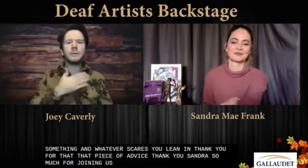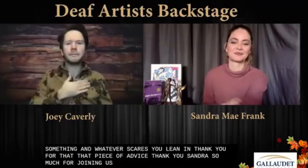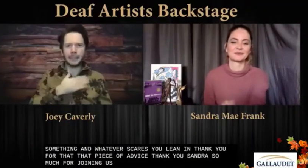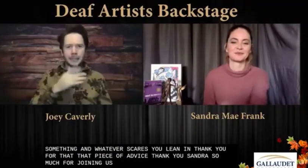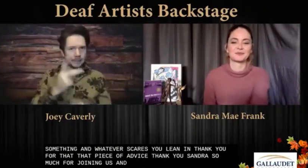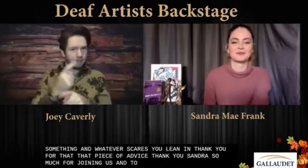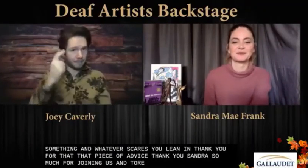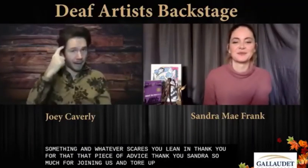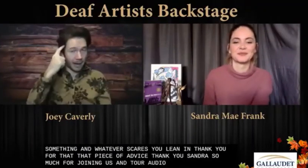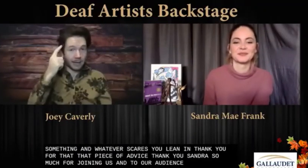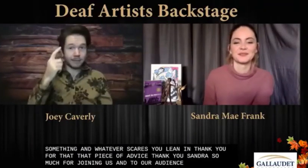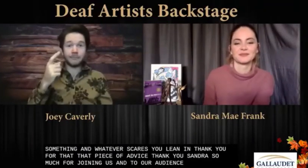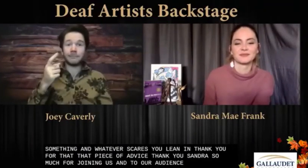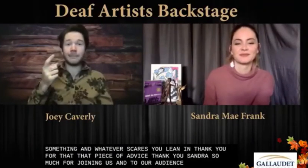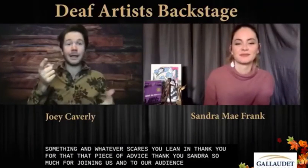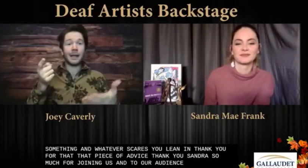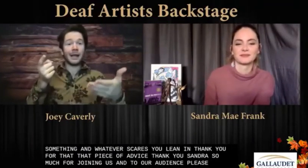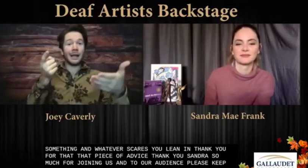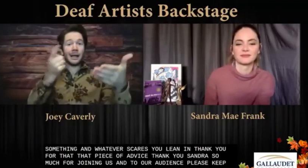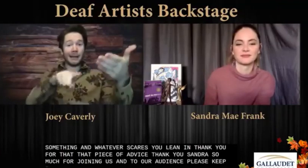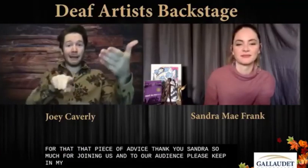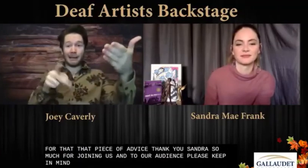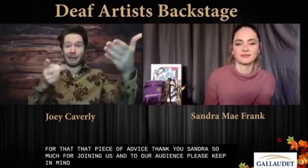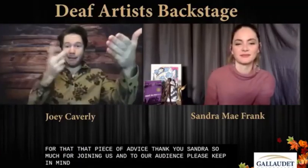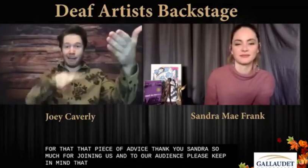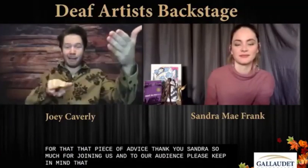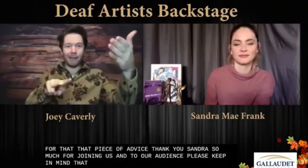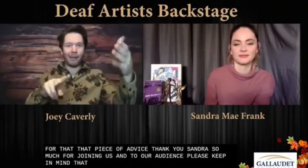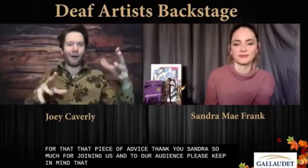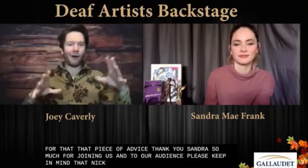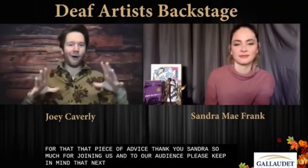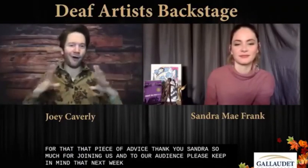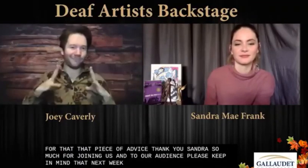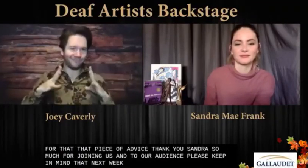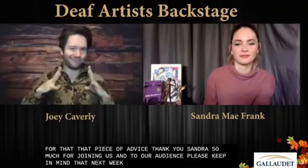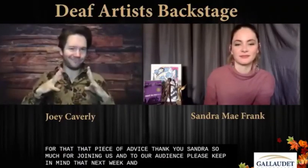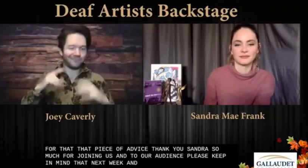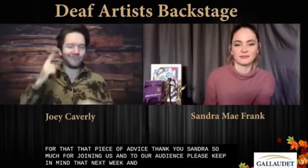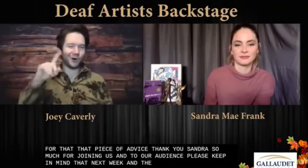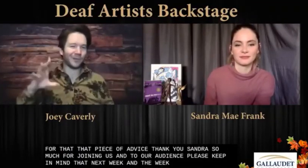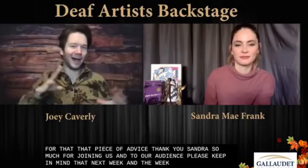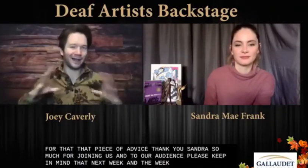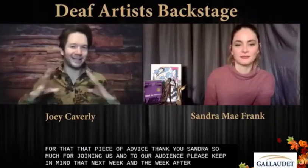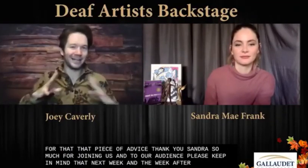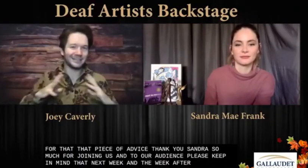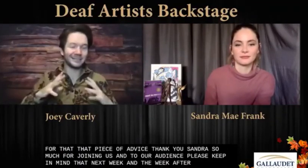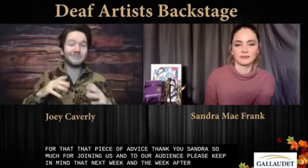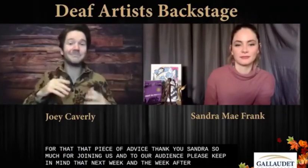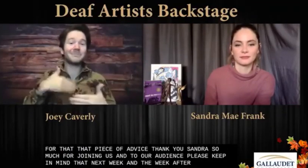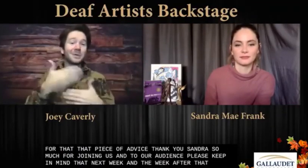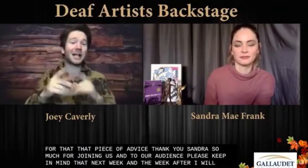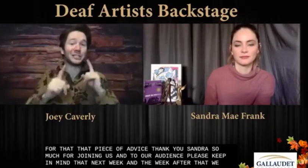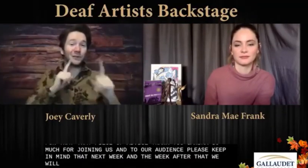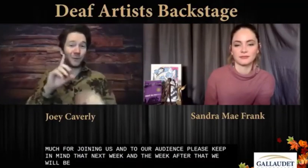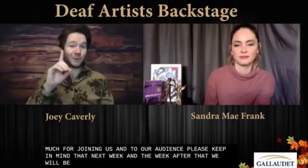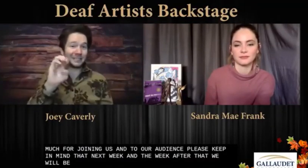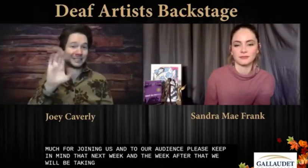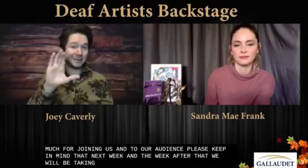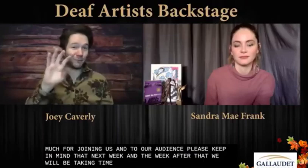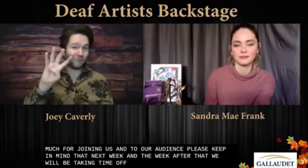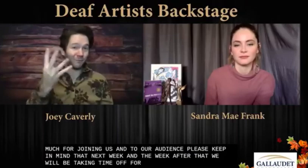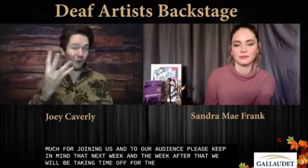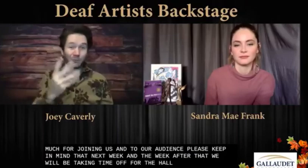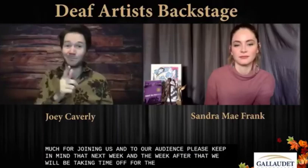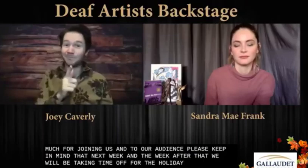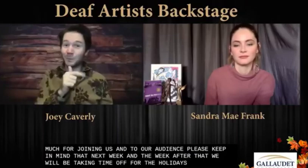and to our audience please keep in mind that next week and the week after we will be taking time